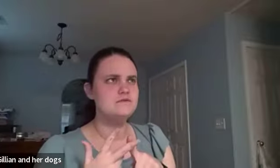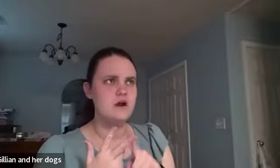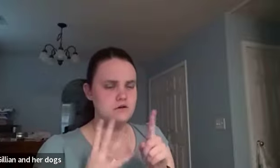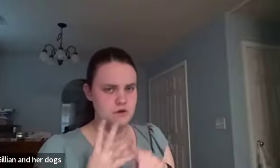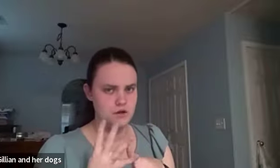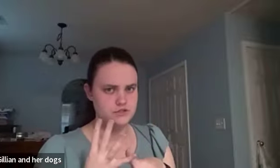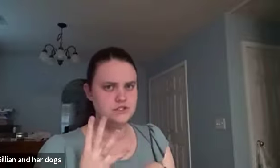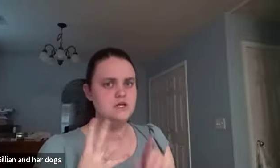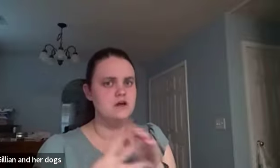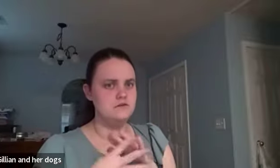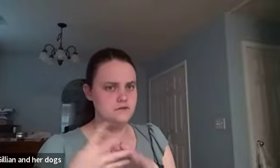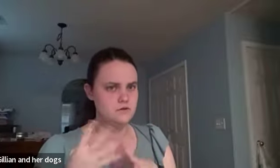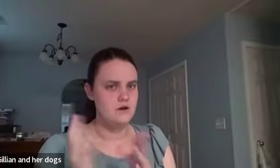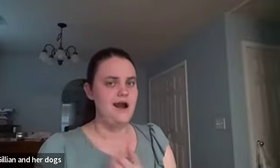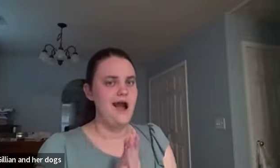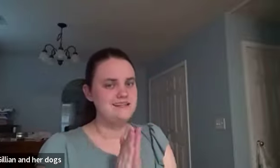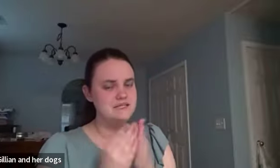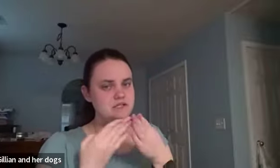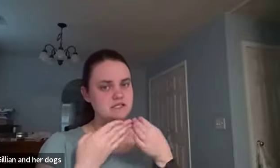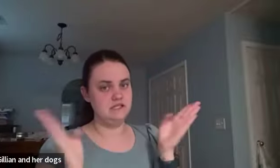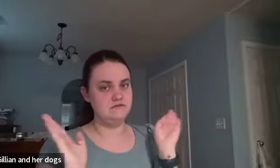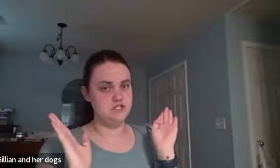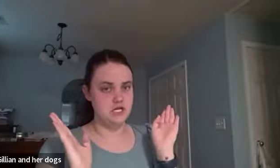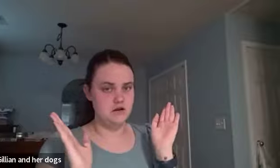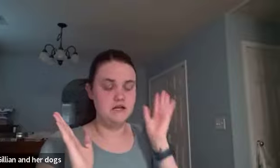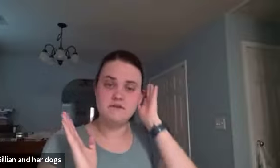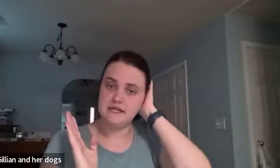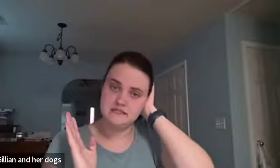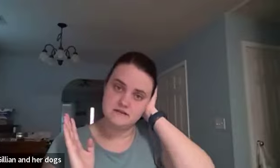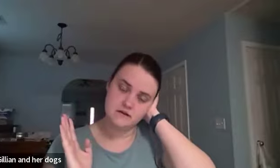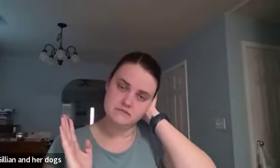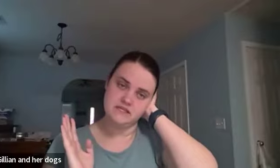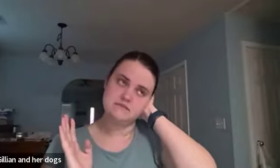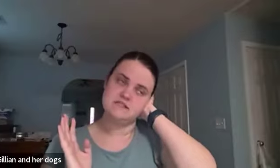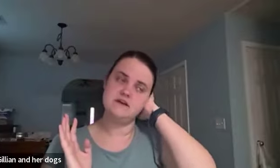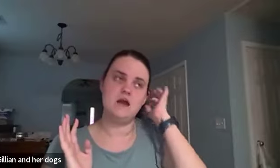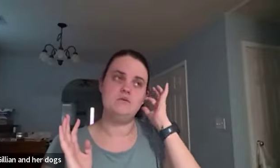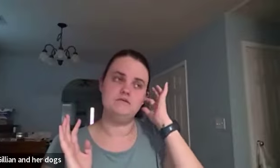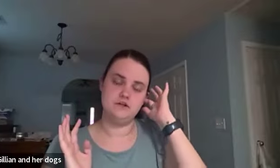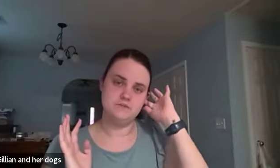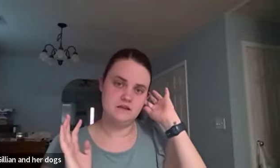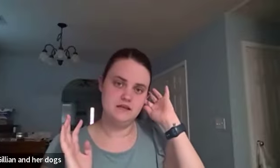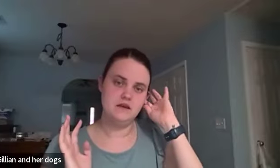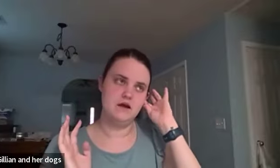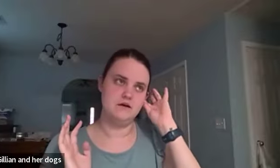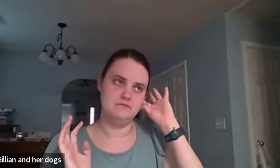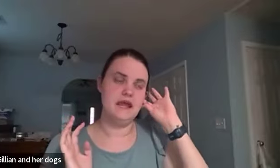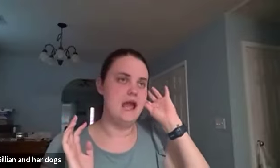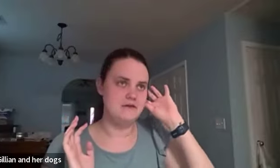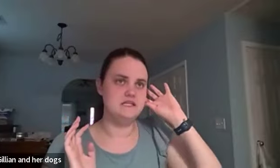for cockroach, a few. I typically leave the generic. If I need to be specific, I will fingerspell it. But I have seen